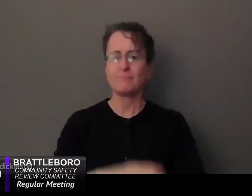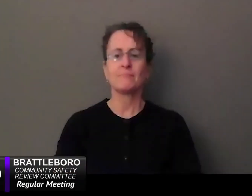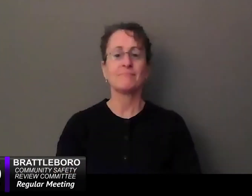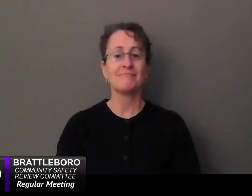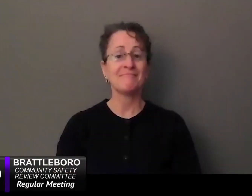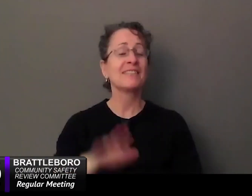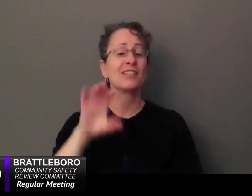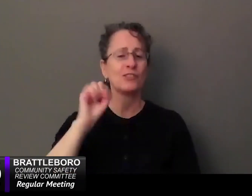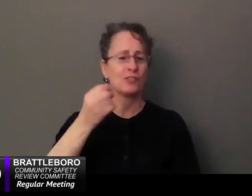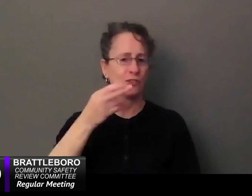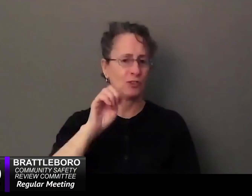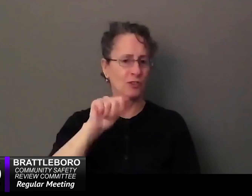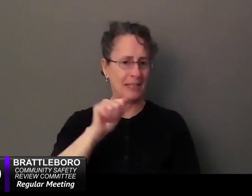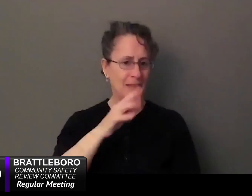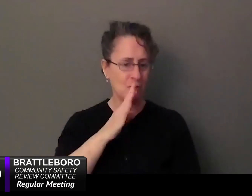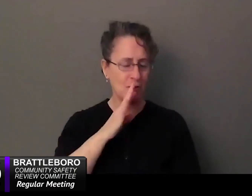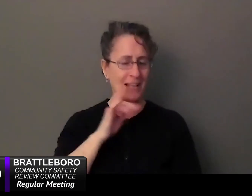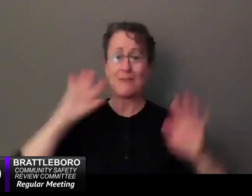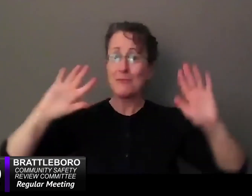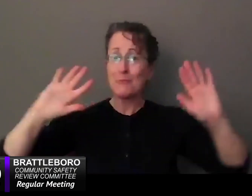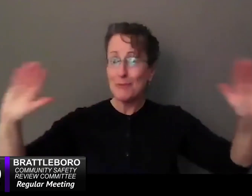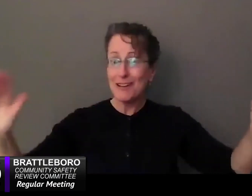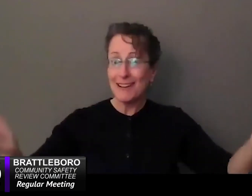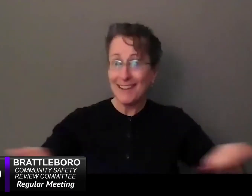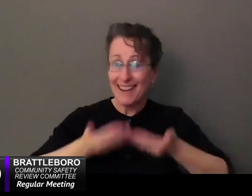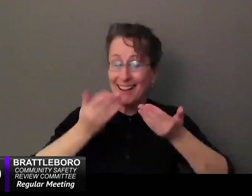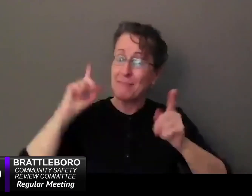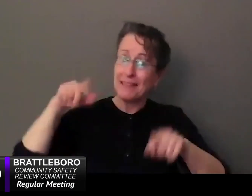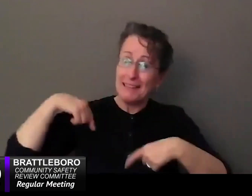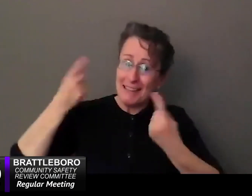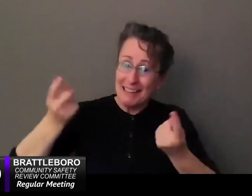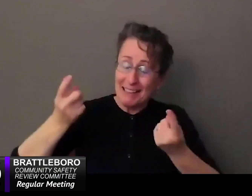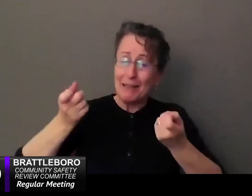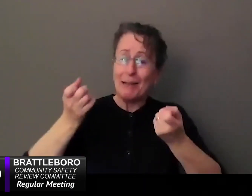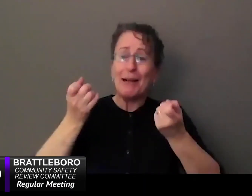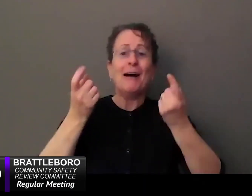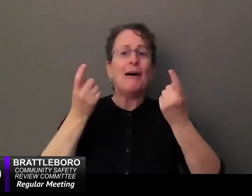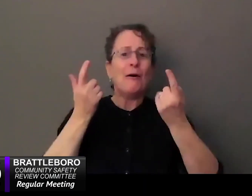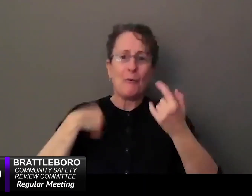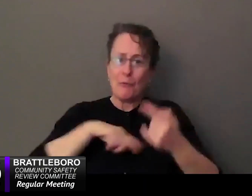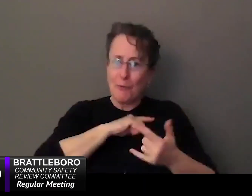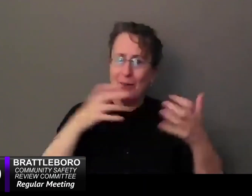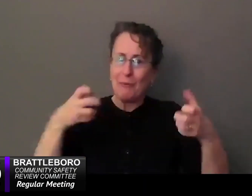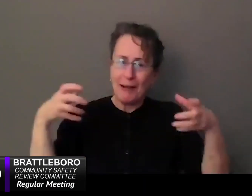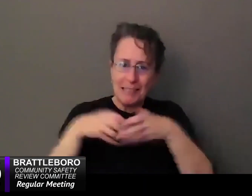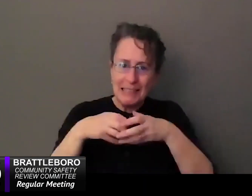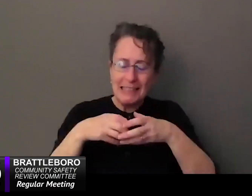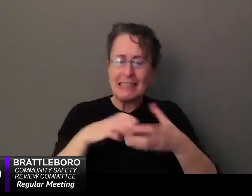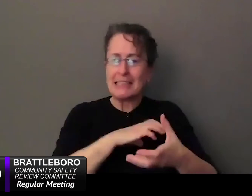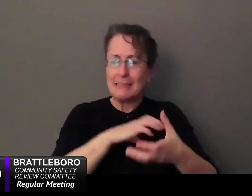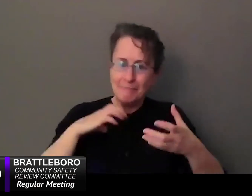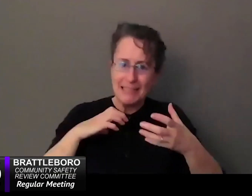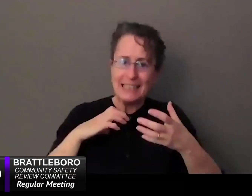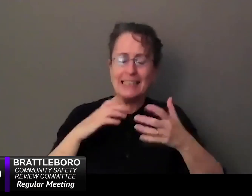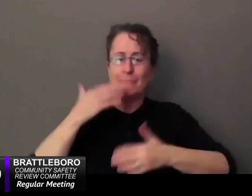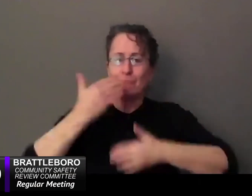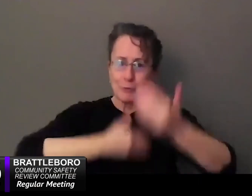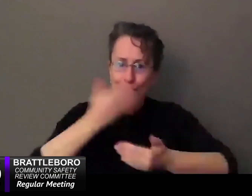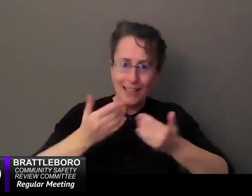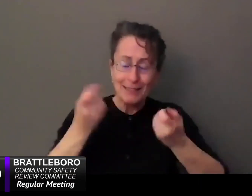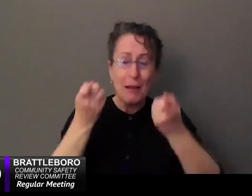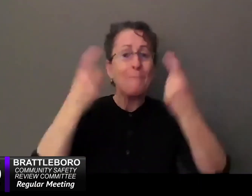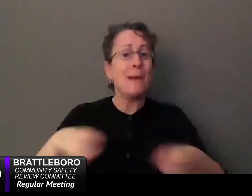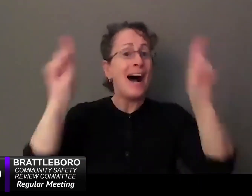Welcome everyone to this long-awaited initial meeting of